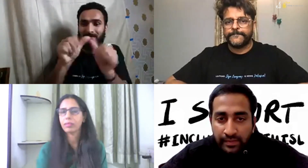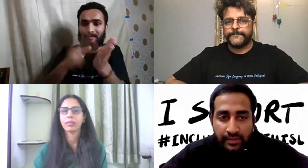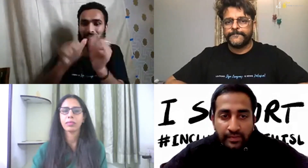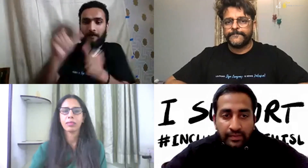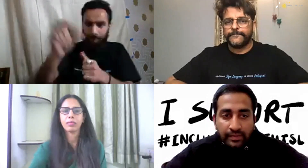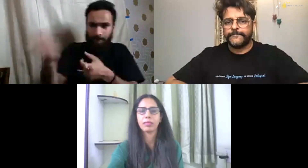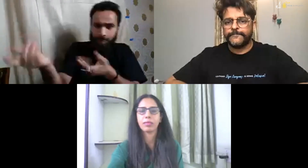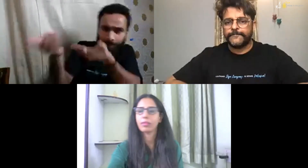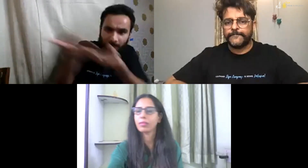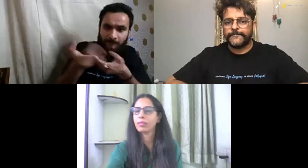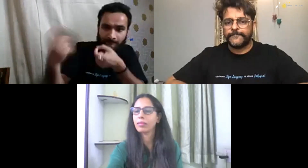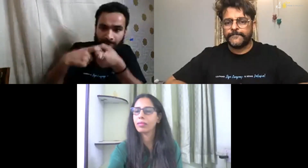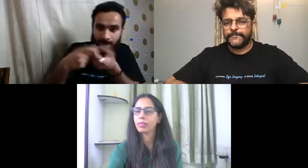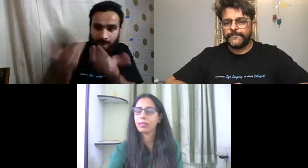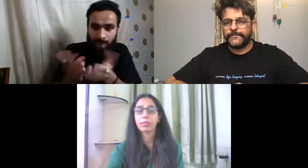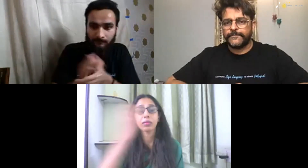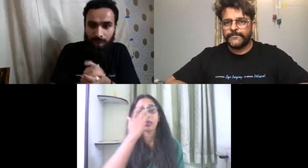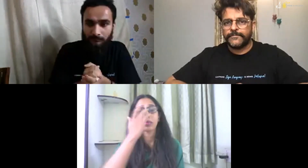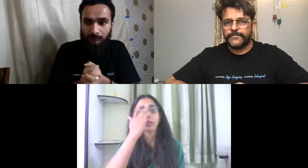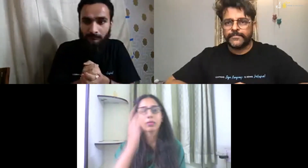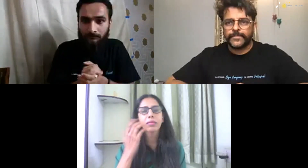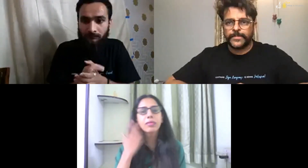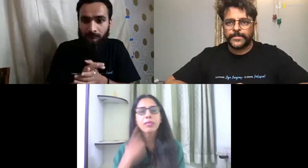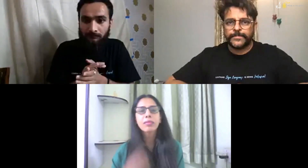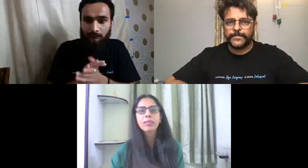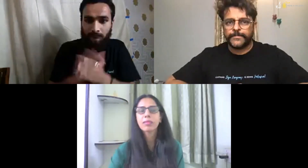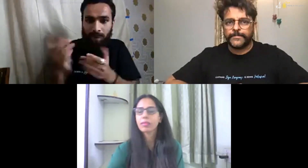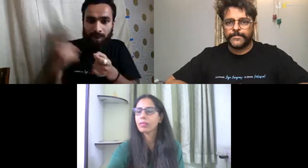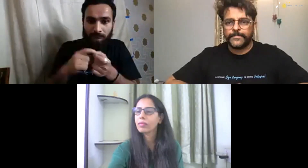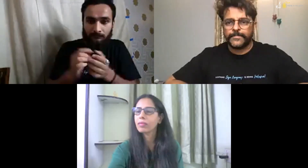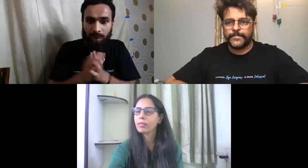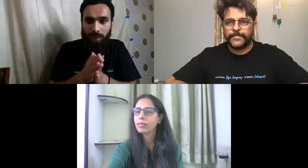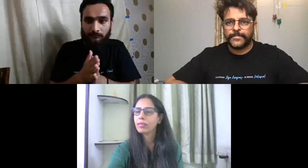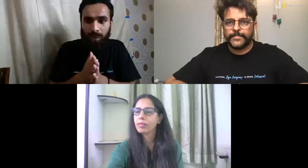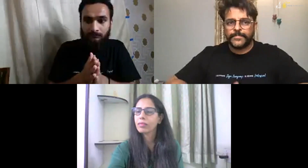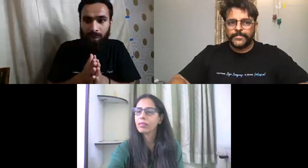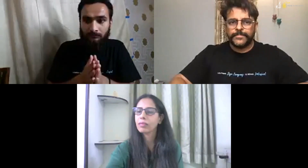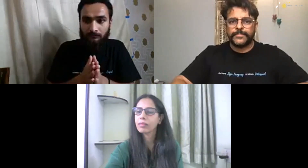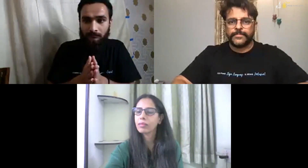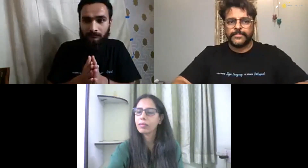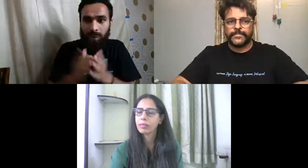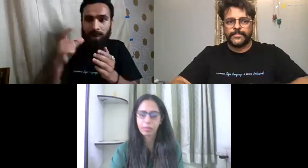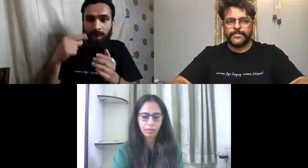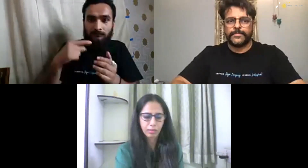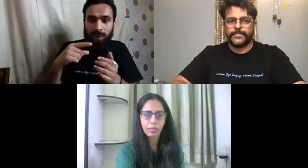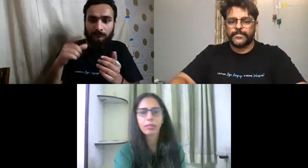The second person is Bhavna. Let's have Bhavna here. Could you spotlight Bhavna, please?